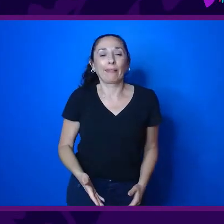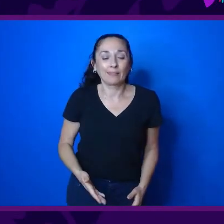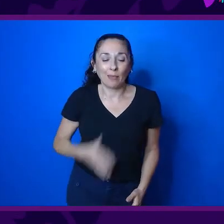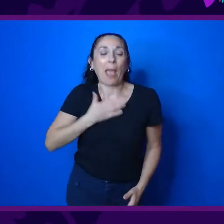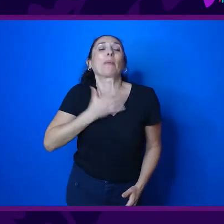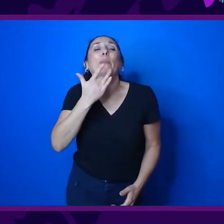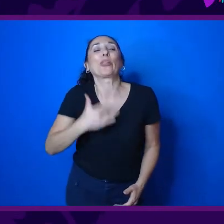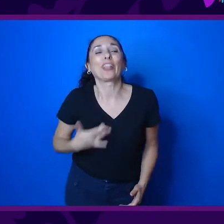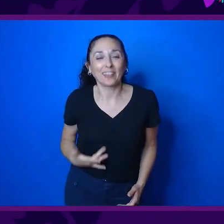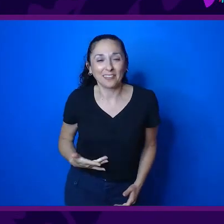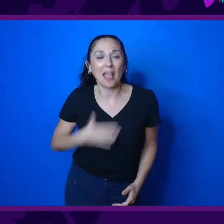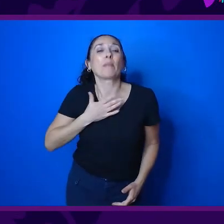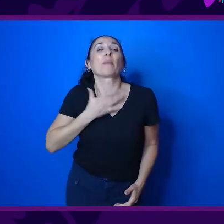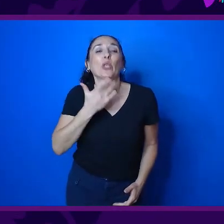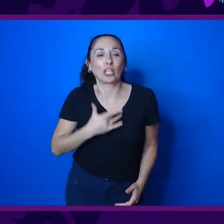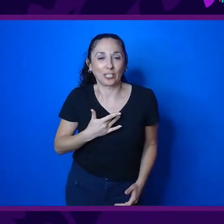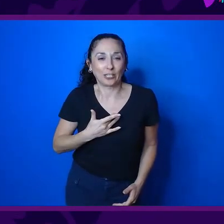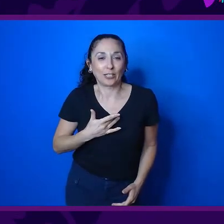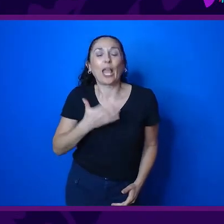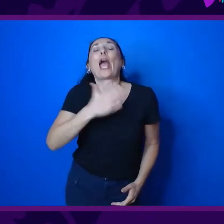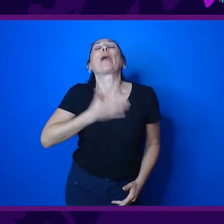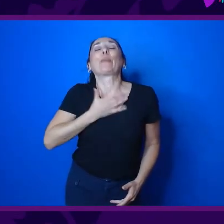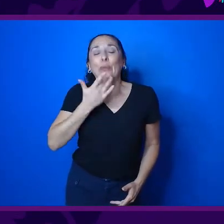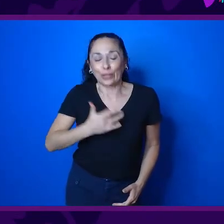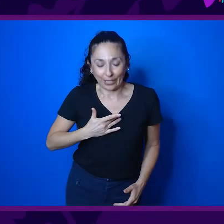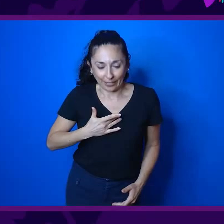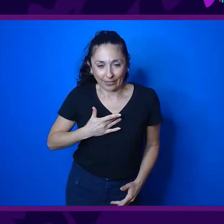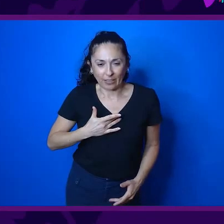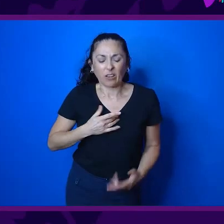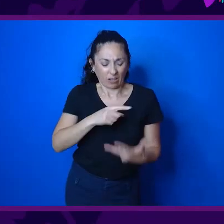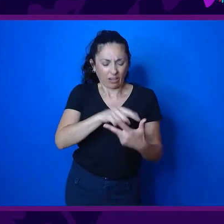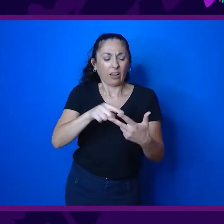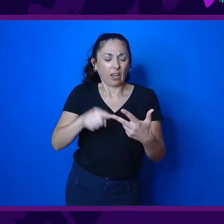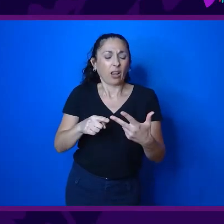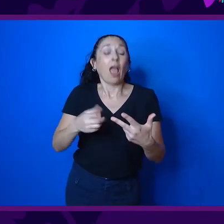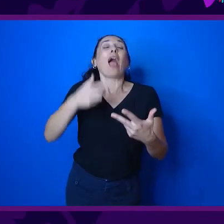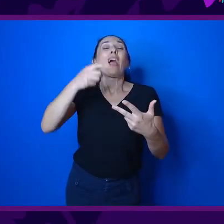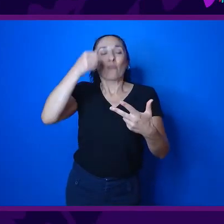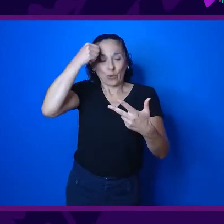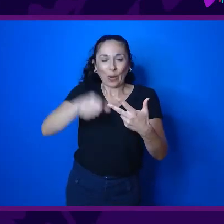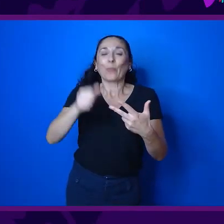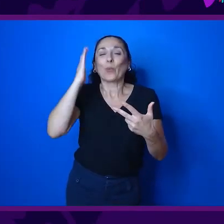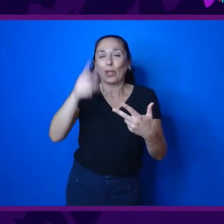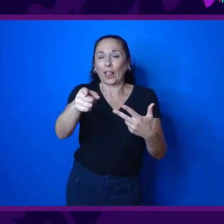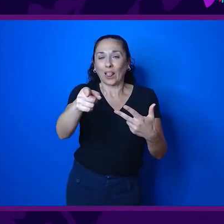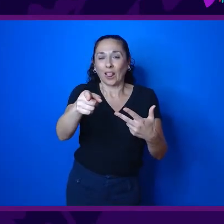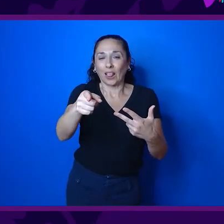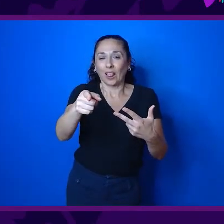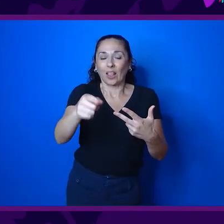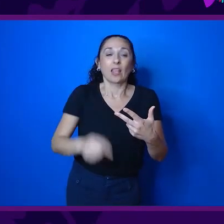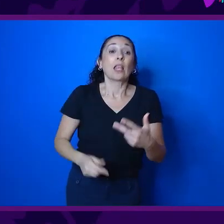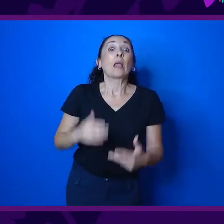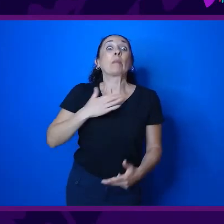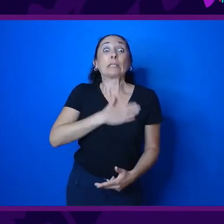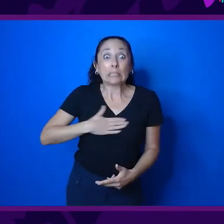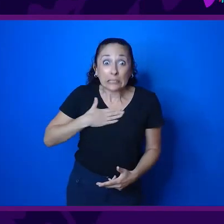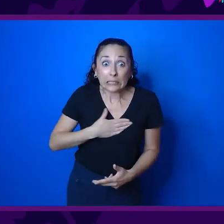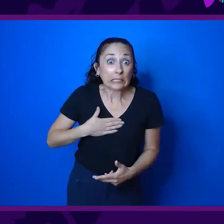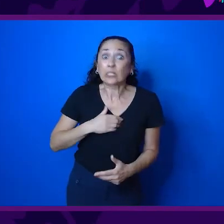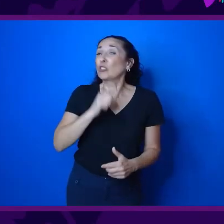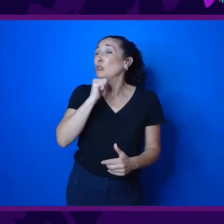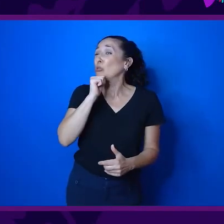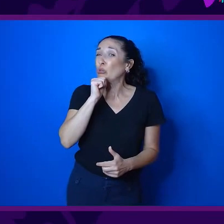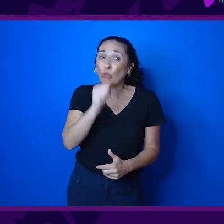birthday, happy birthday. One of them times you were sure to have got it. And whatever you do, please don't ever